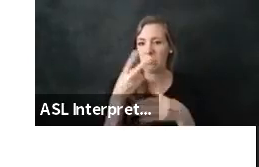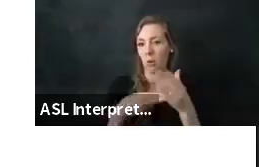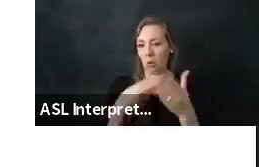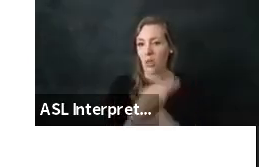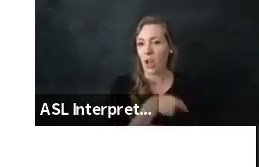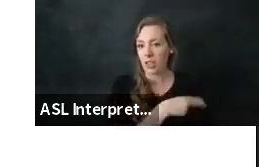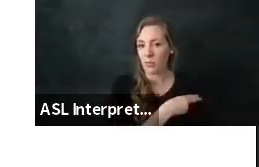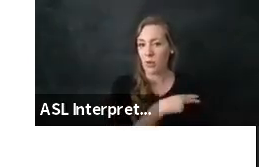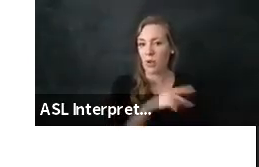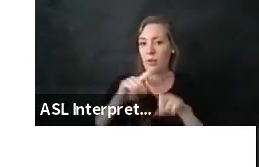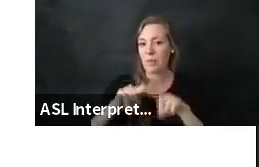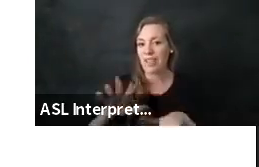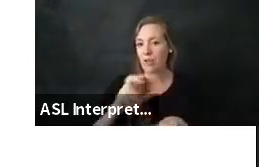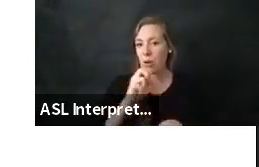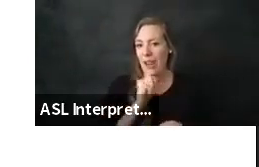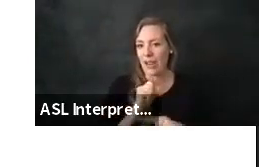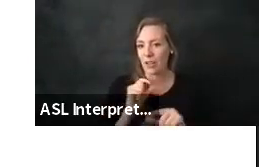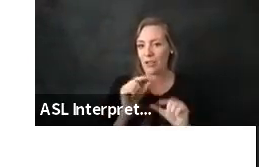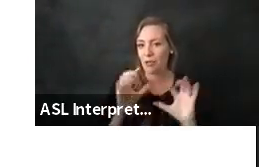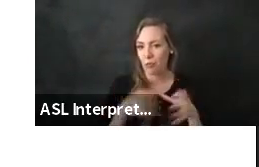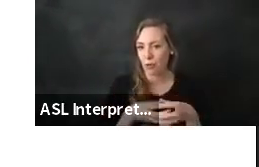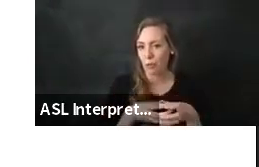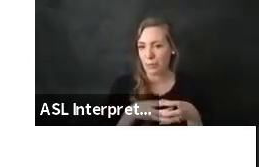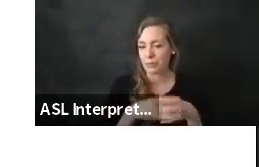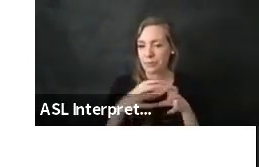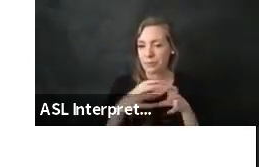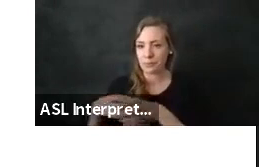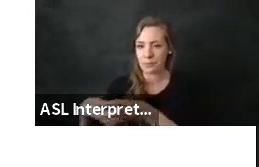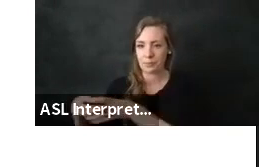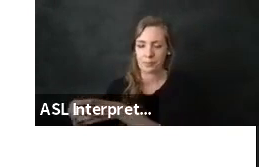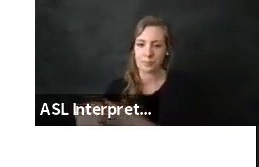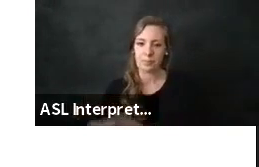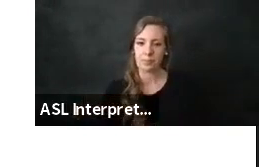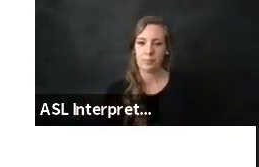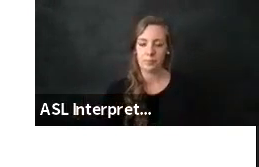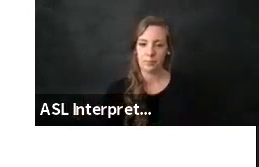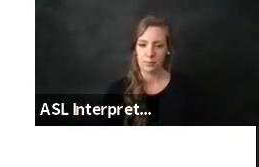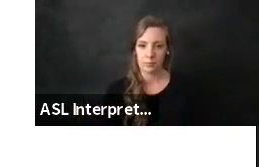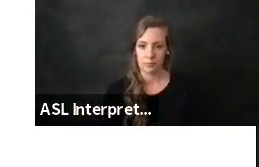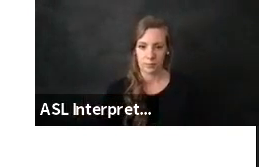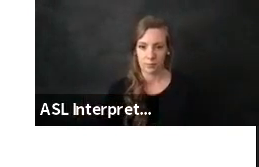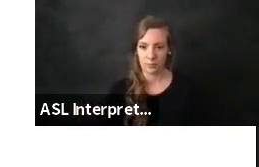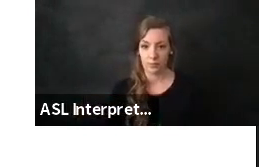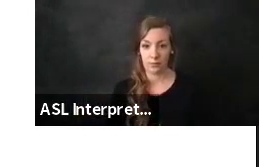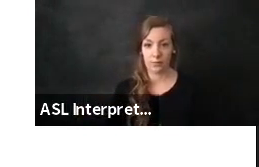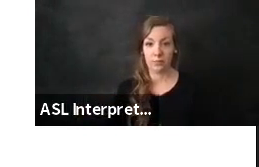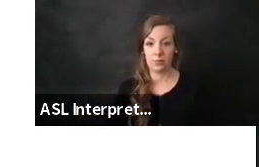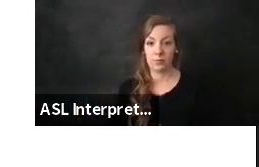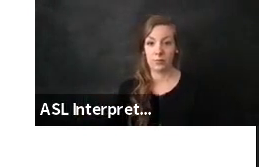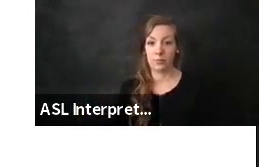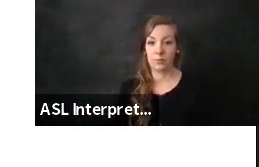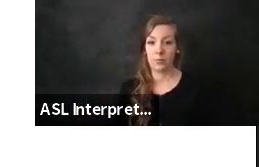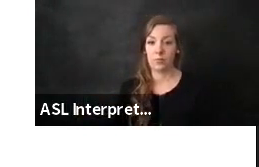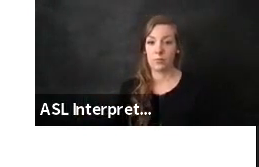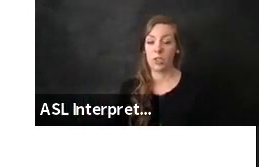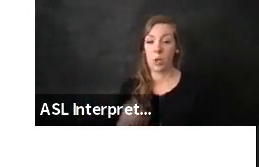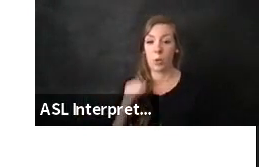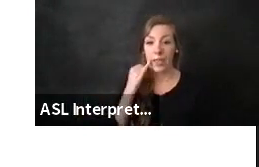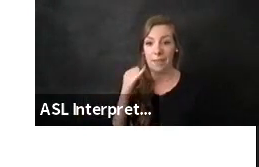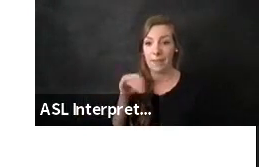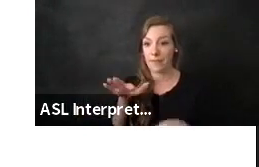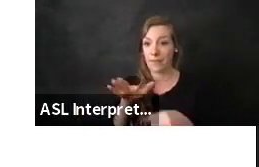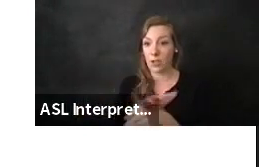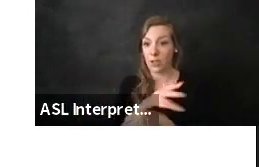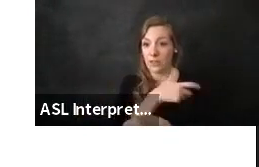this is by age group. What we have seen in terms of trends is that those who are fully vaccinated